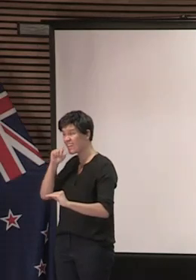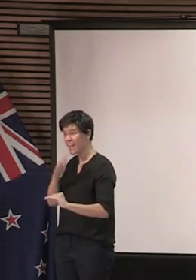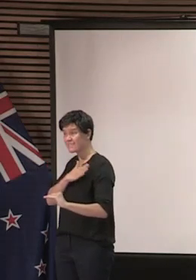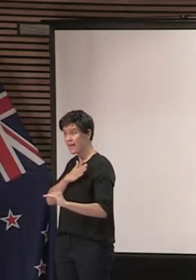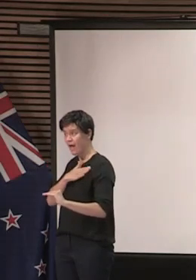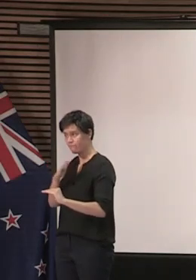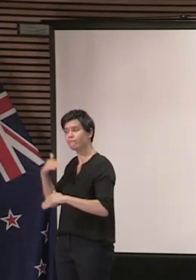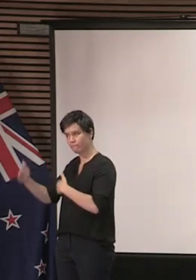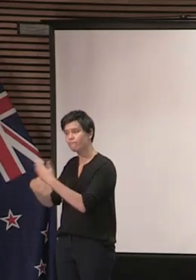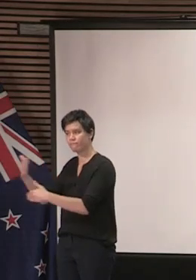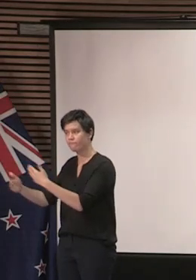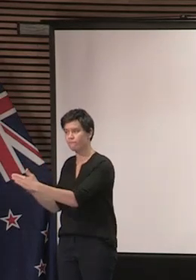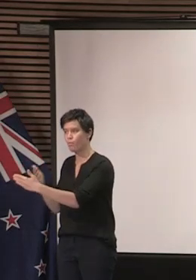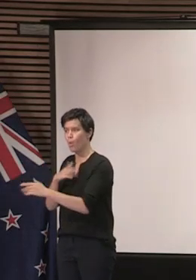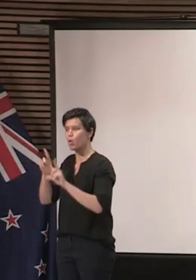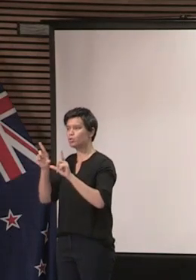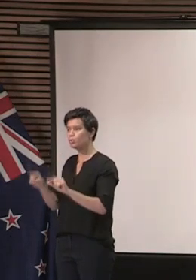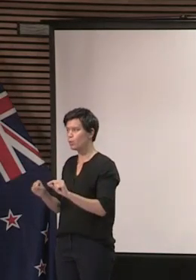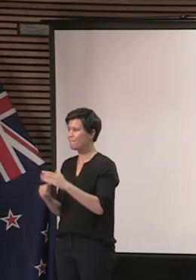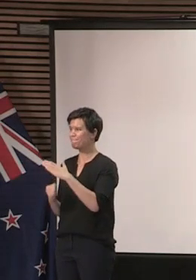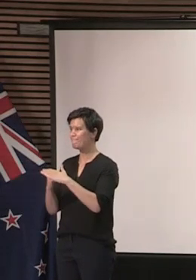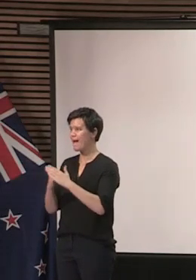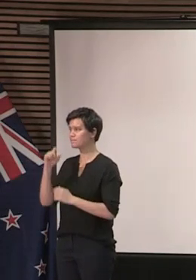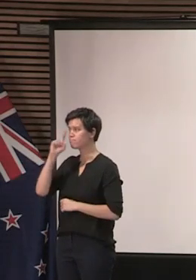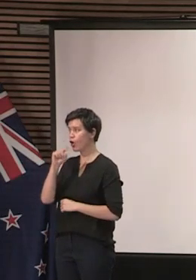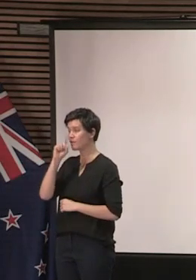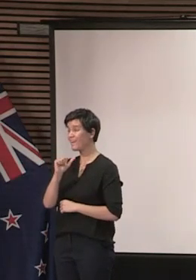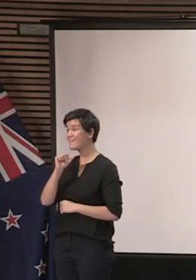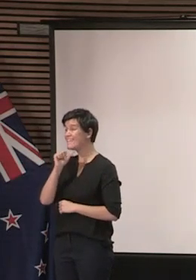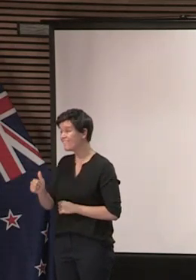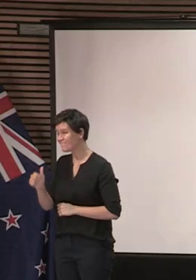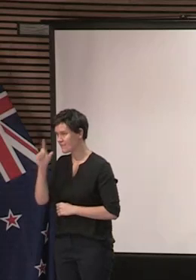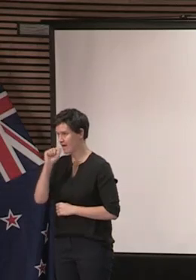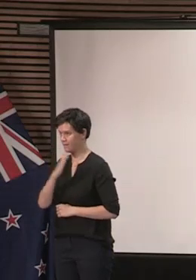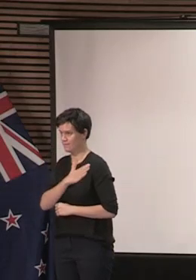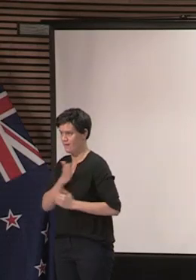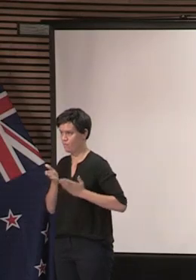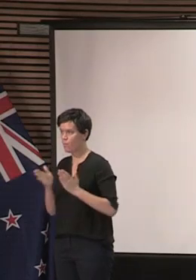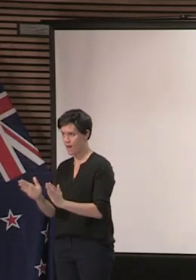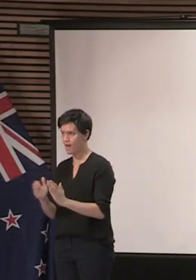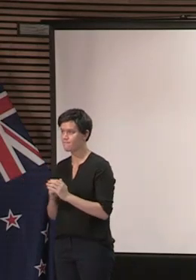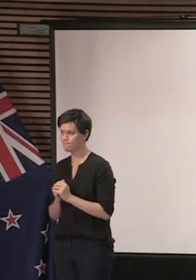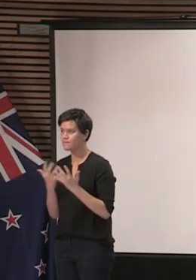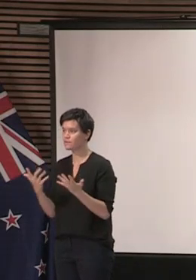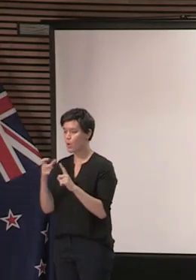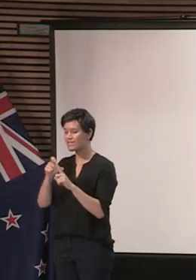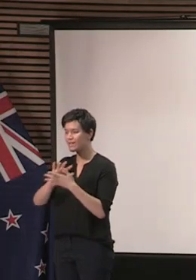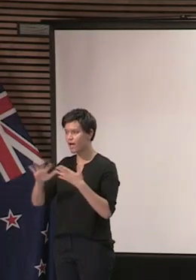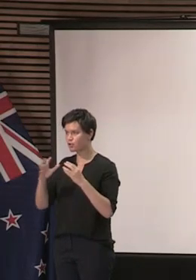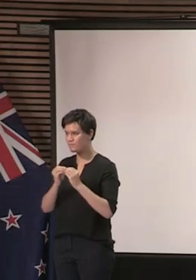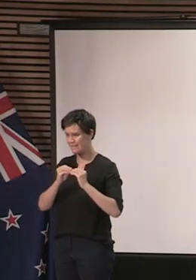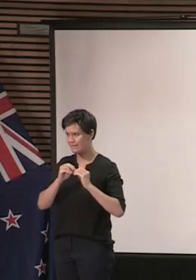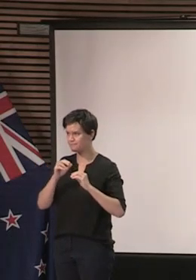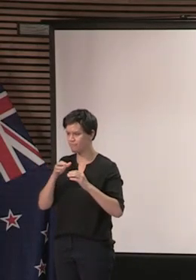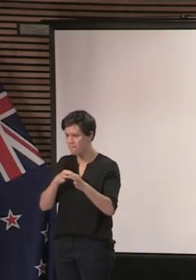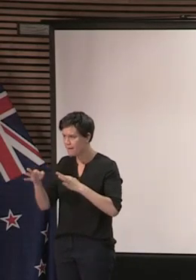keeping staff and patients safe. And the DHB has been working very hard on how to make that happen as we go into Alert Level